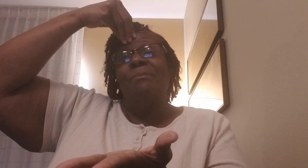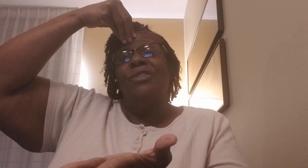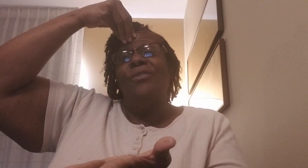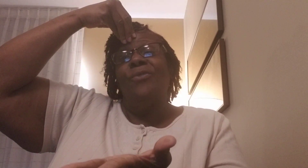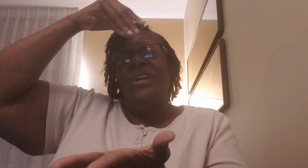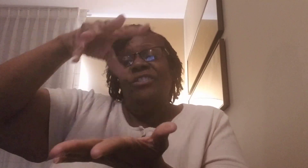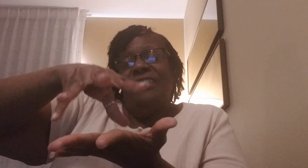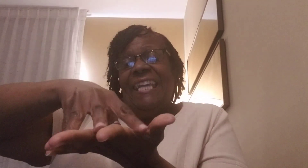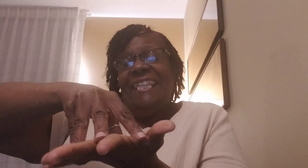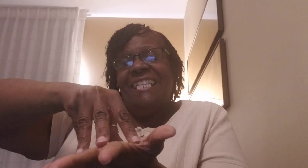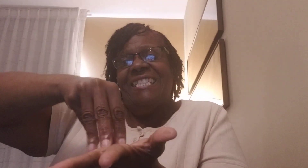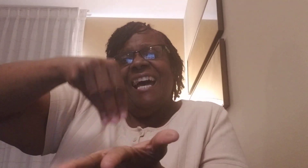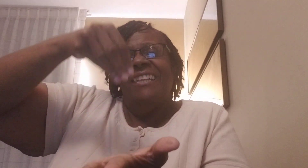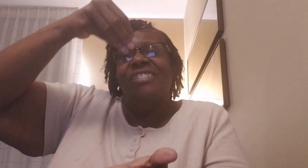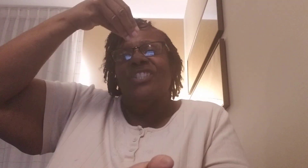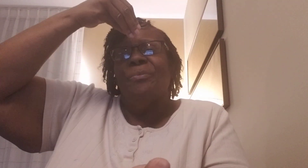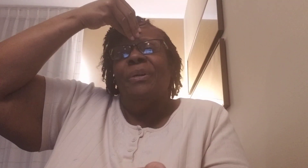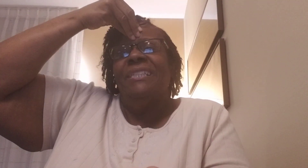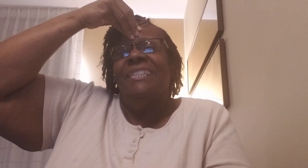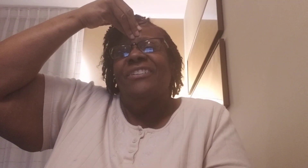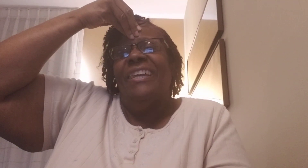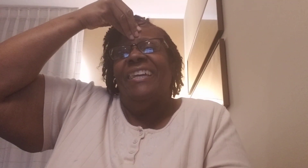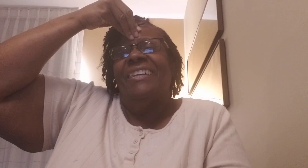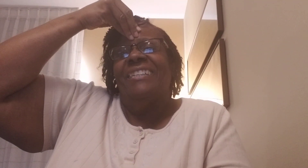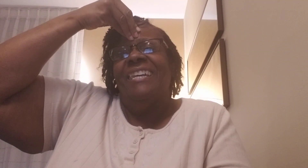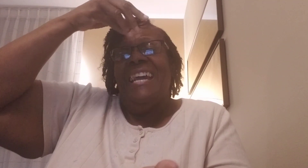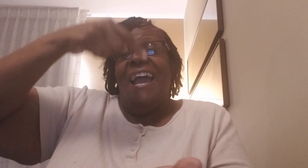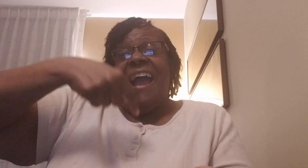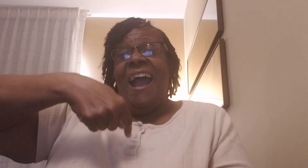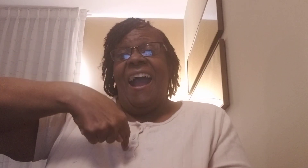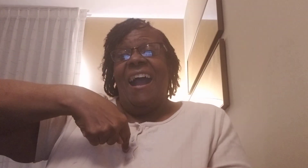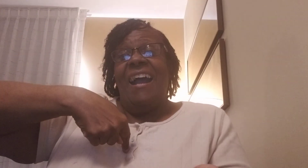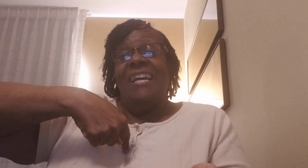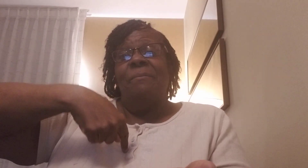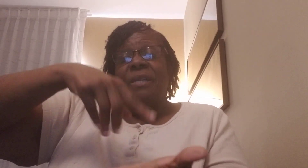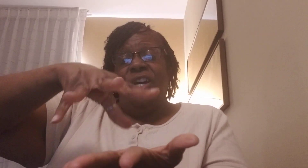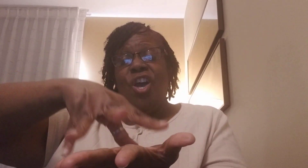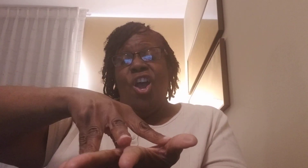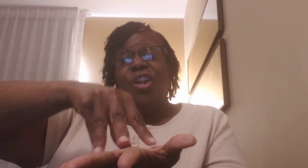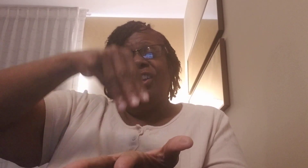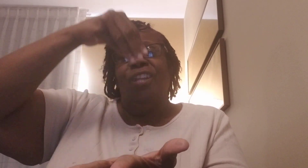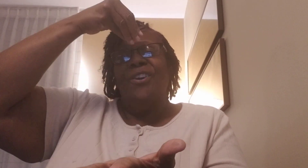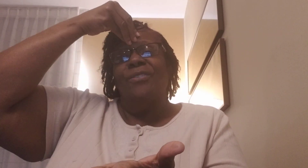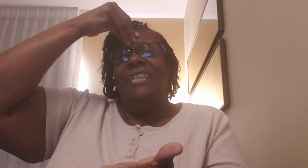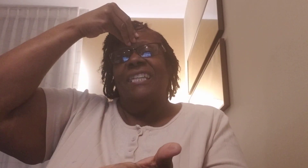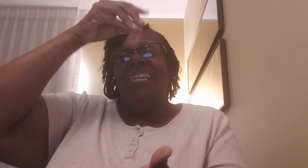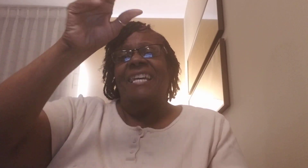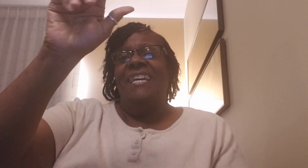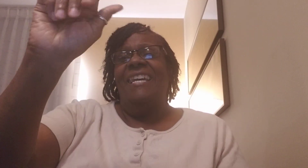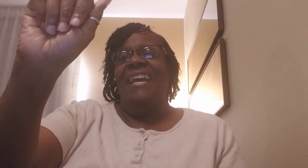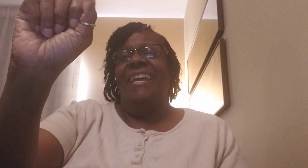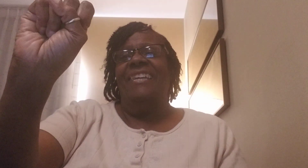your forehead. You're taking this knowledge and you're putting it in your head. I'm learning